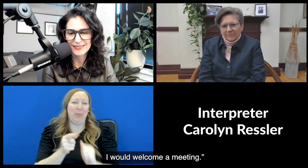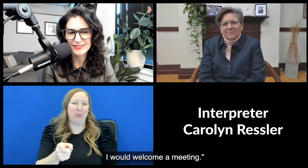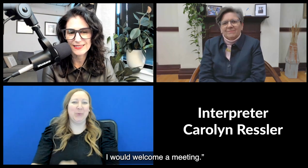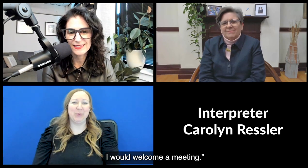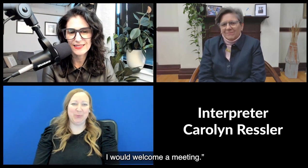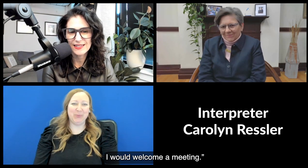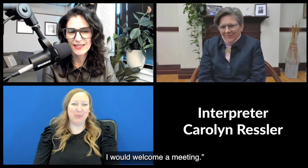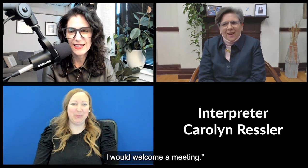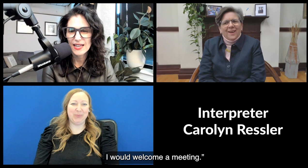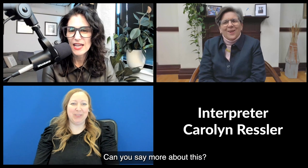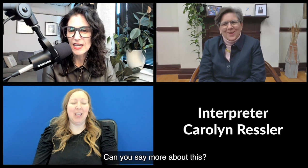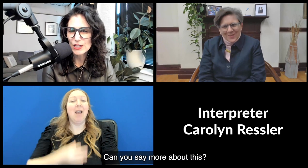meeting.